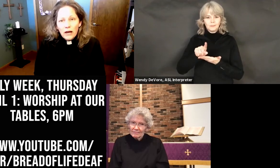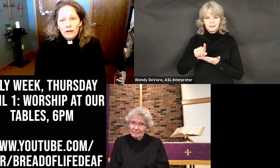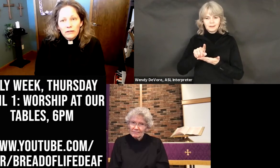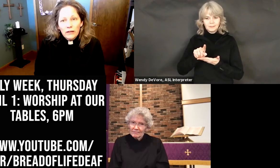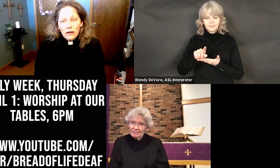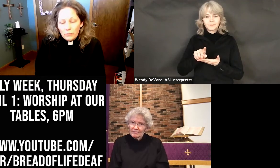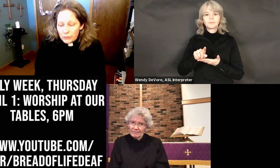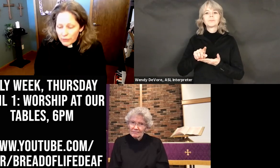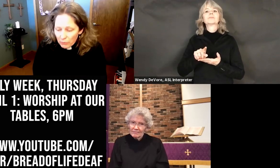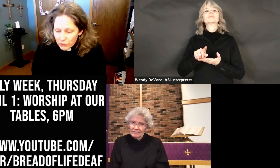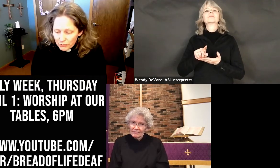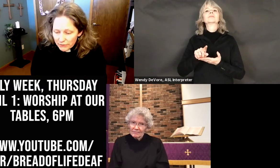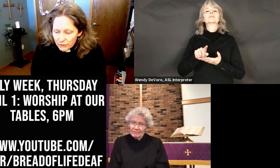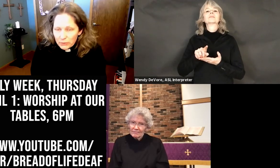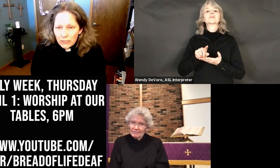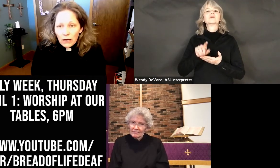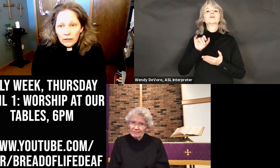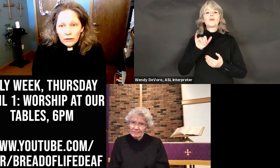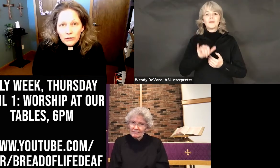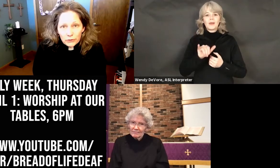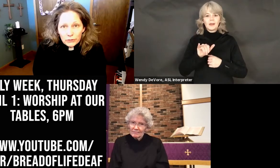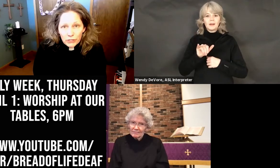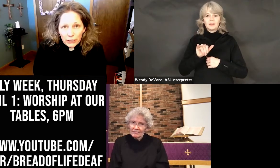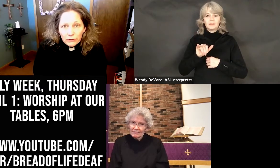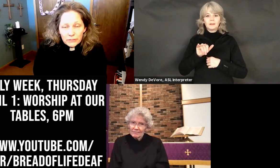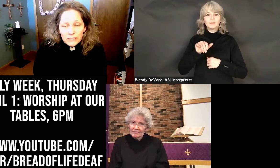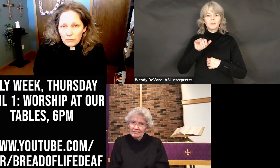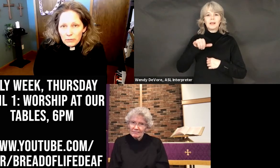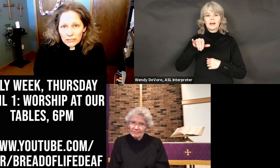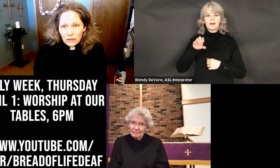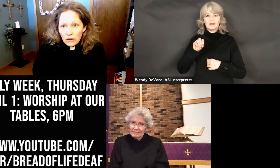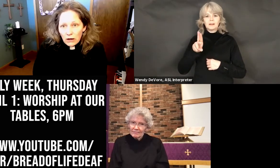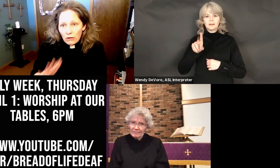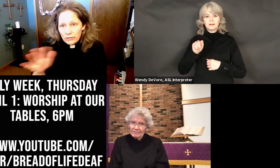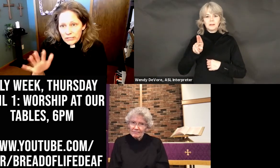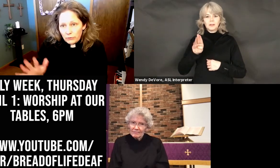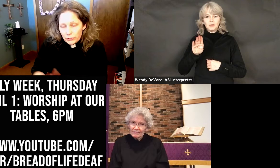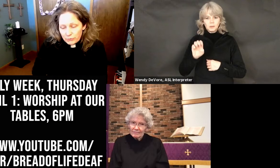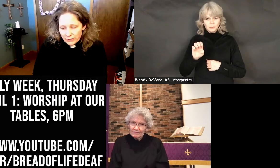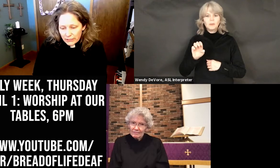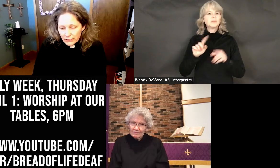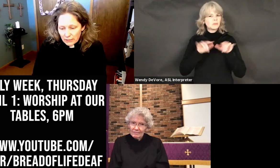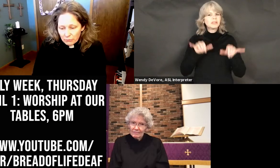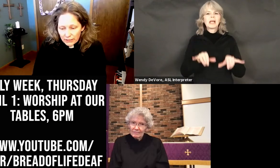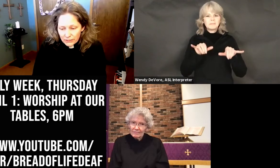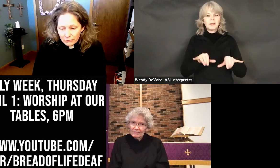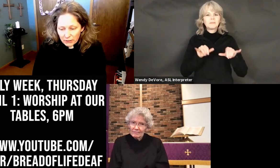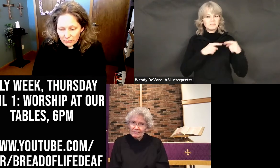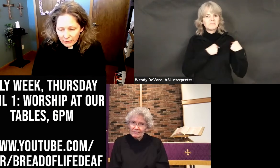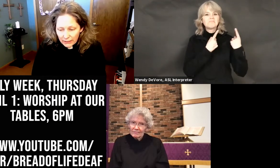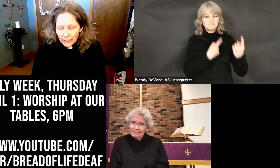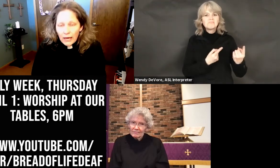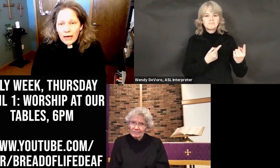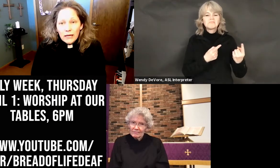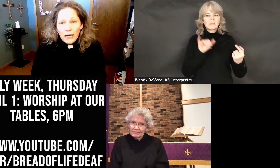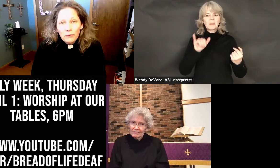then so that worship service will be on our YouTube channel, same as all these other worship services, same place you'll be able